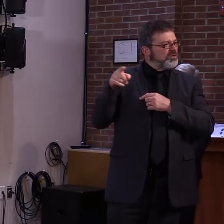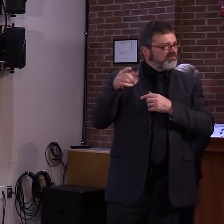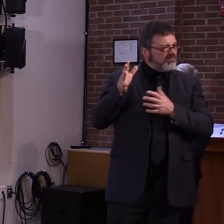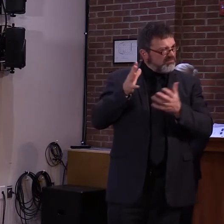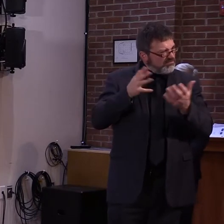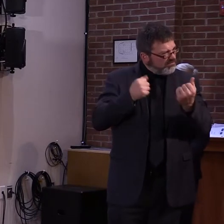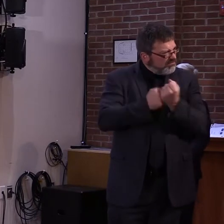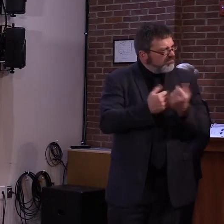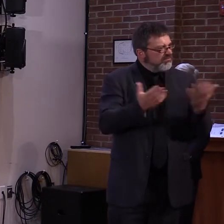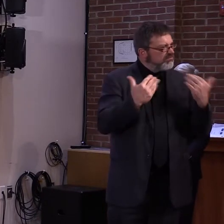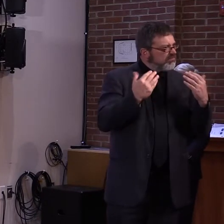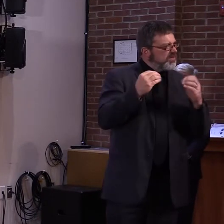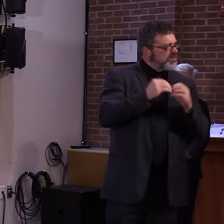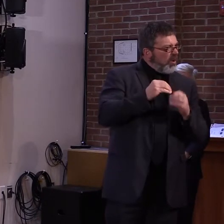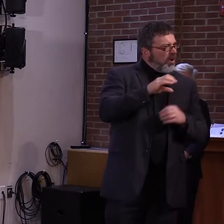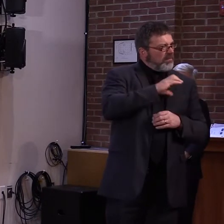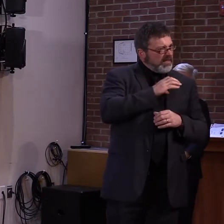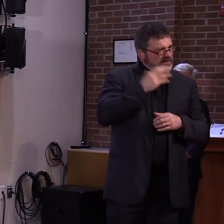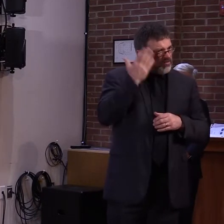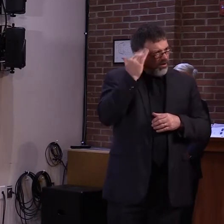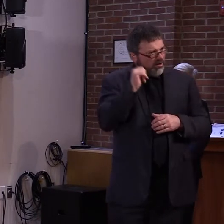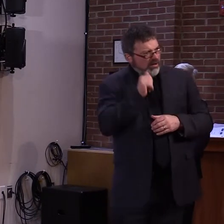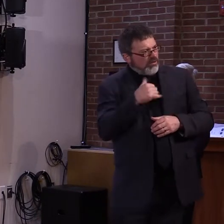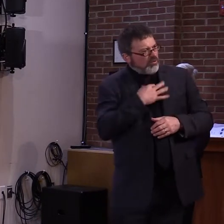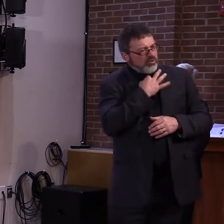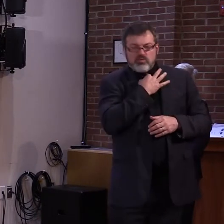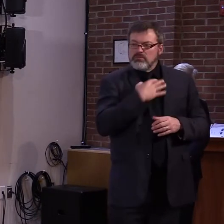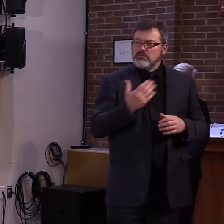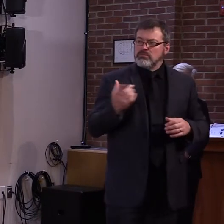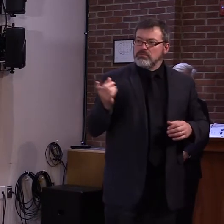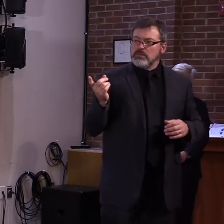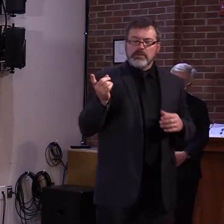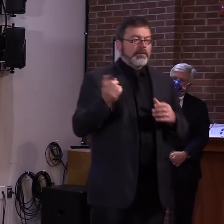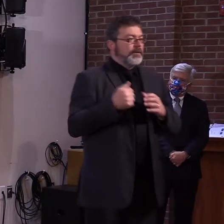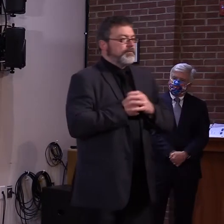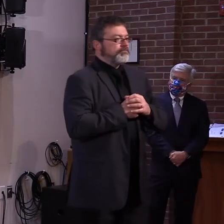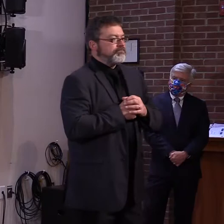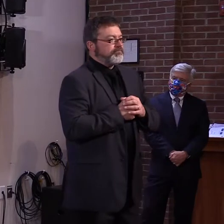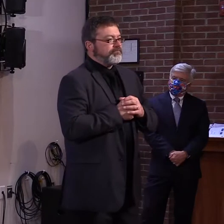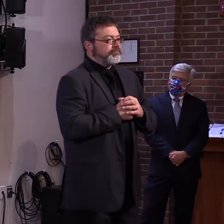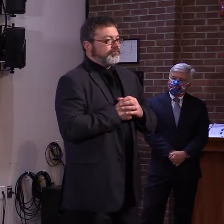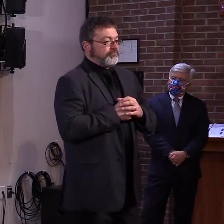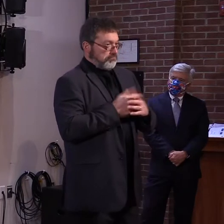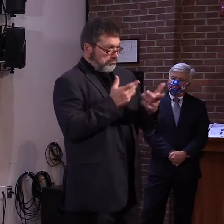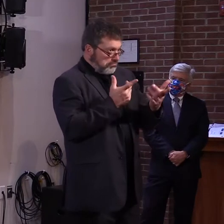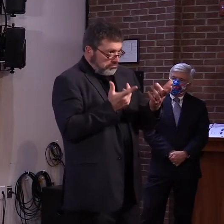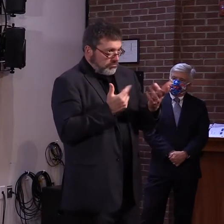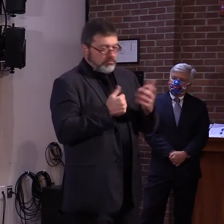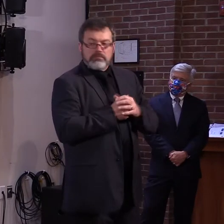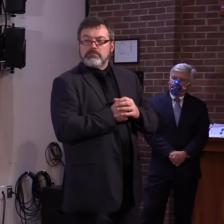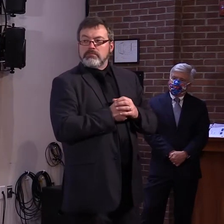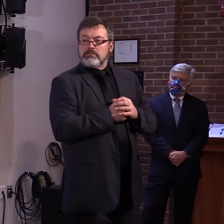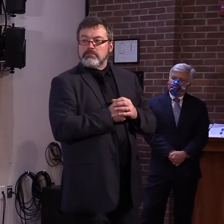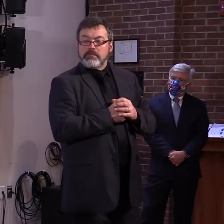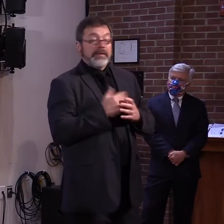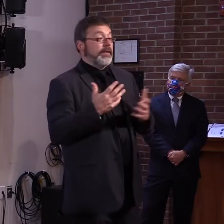enforcement? And do you agree with that? Well, again, I think even